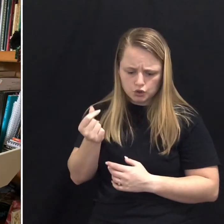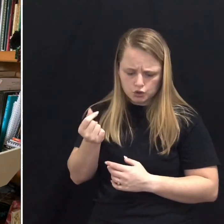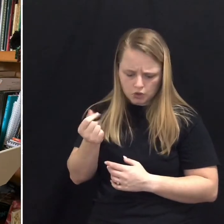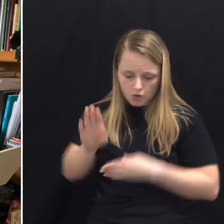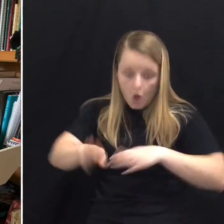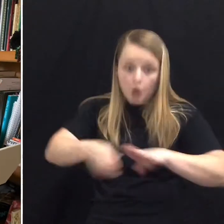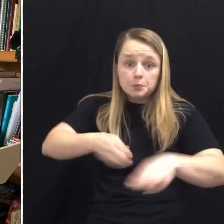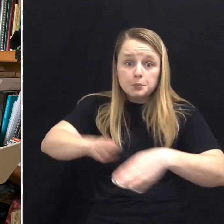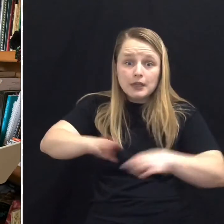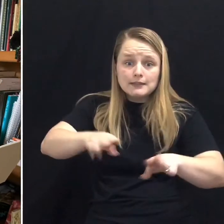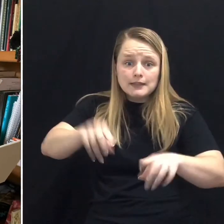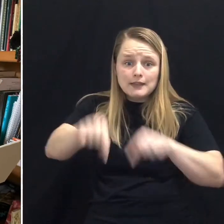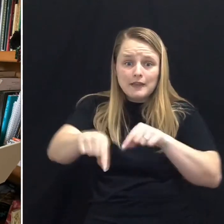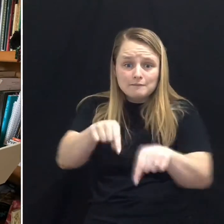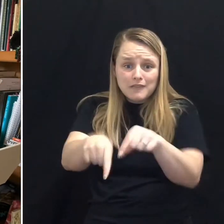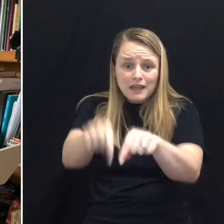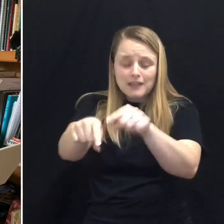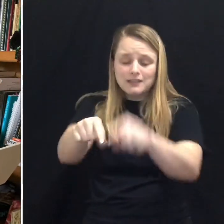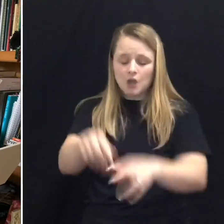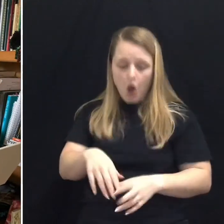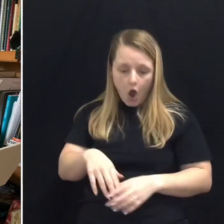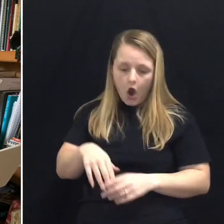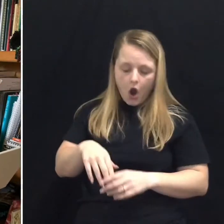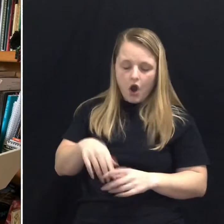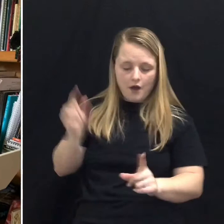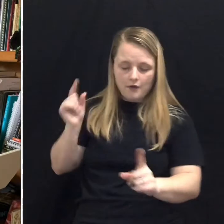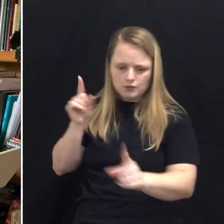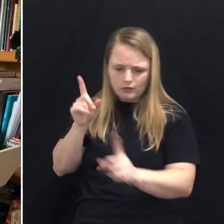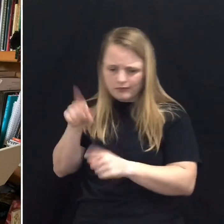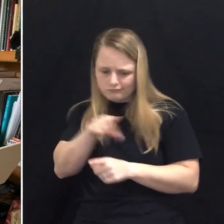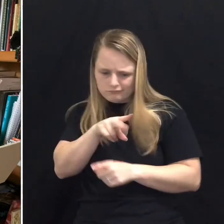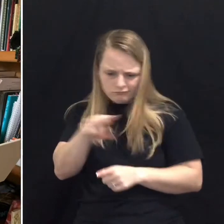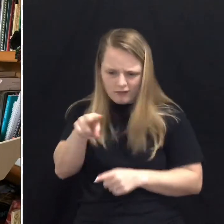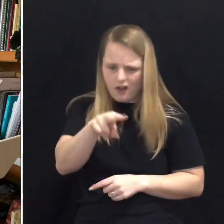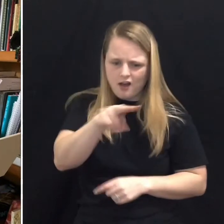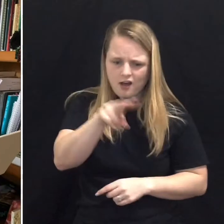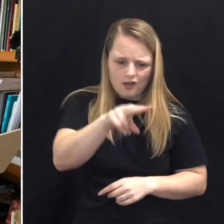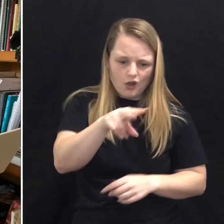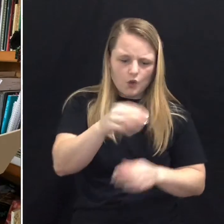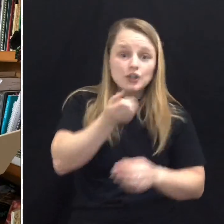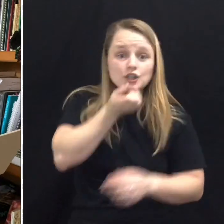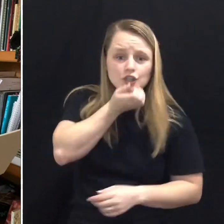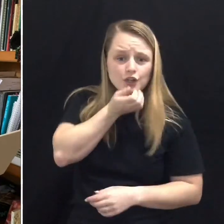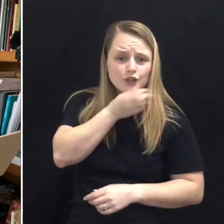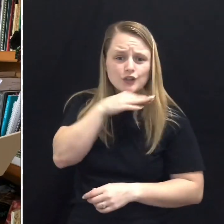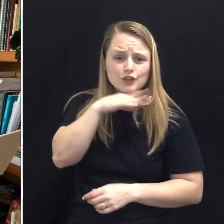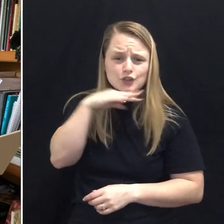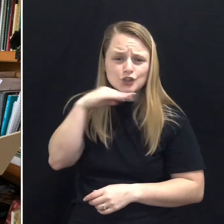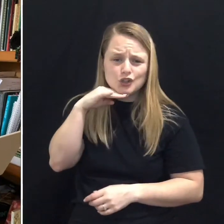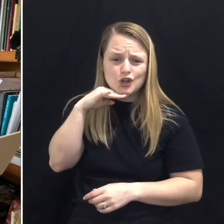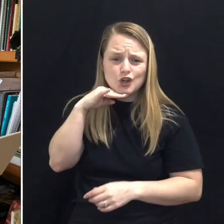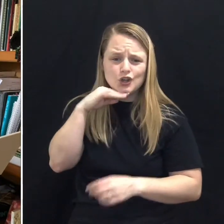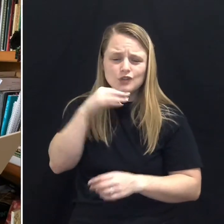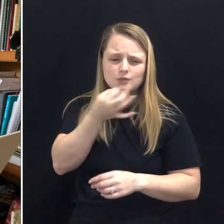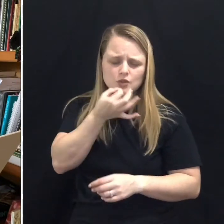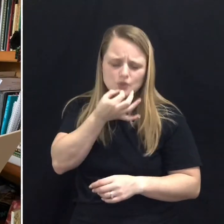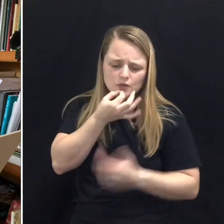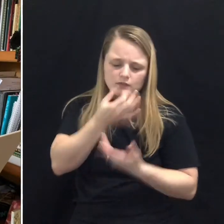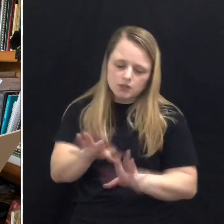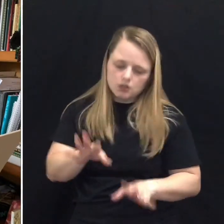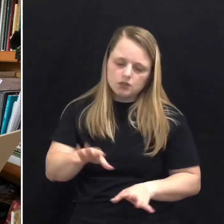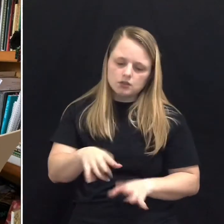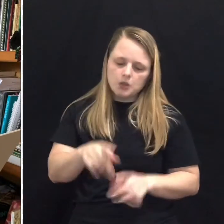he followed Fritz's tracks along the path that led into a forest. The dirt path ended and the brick